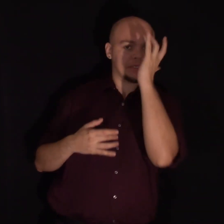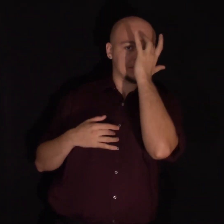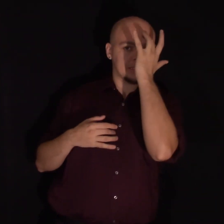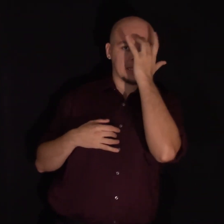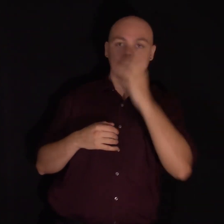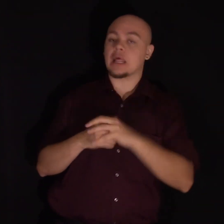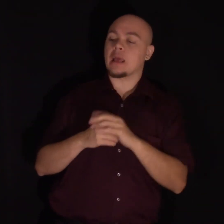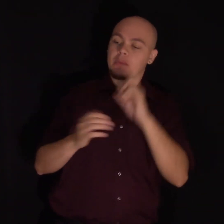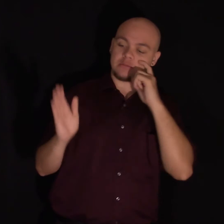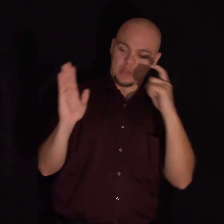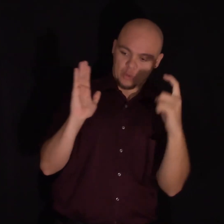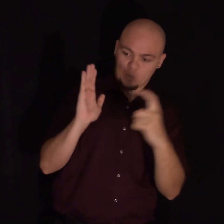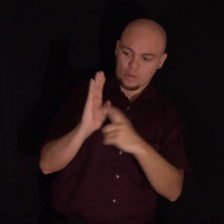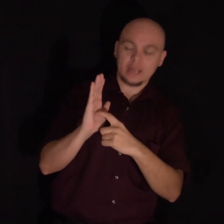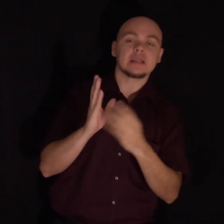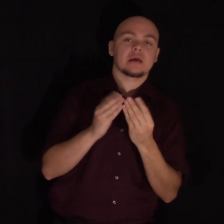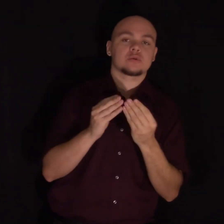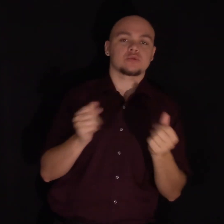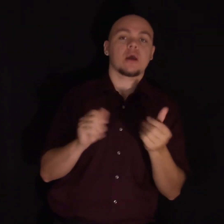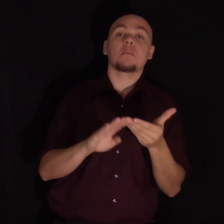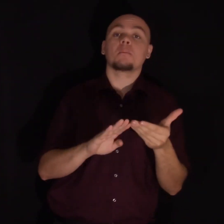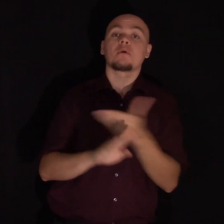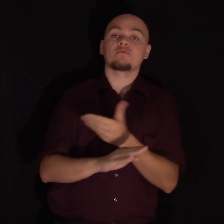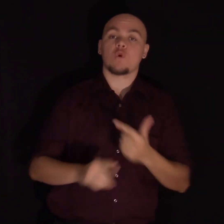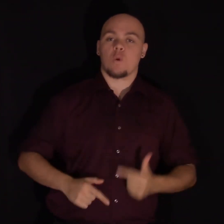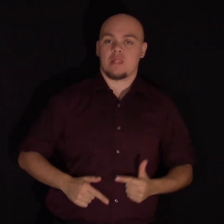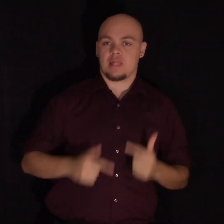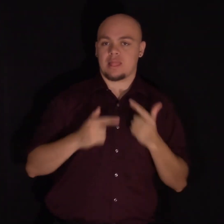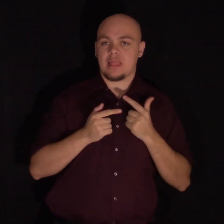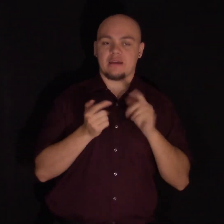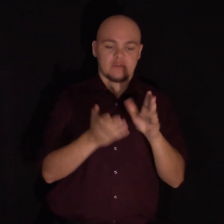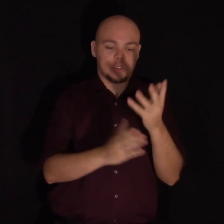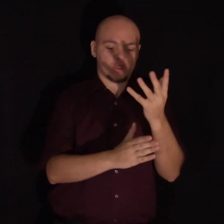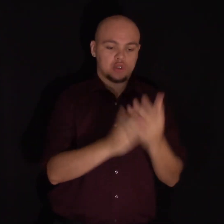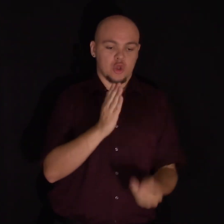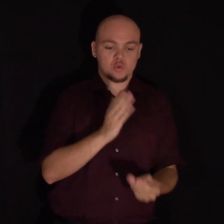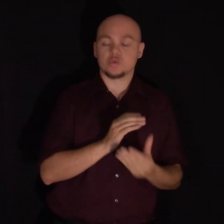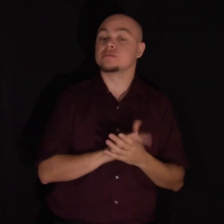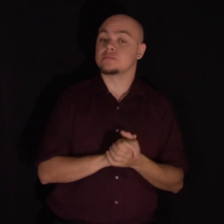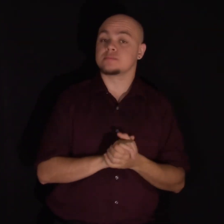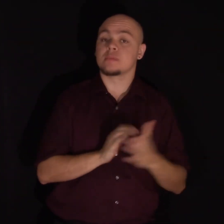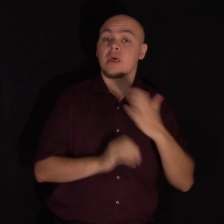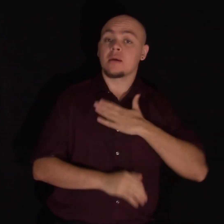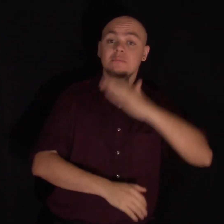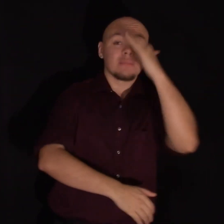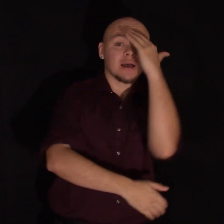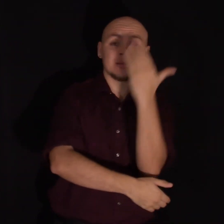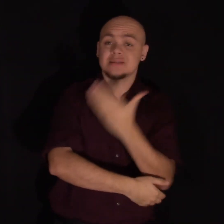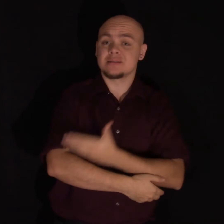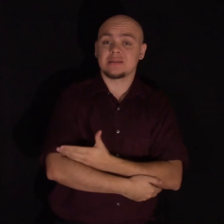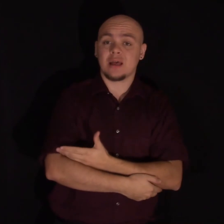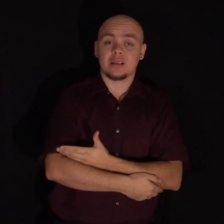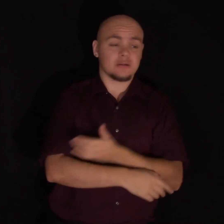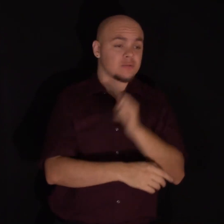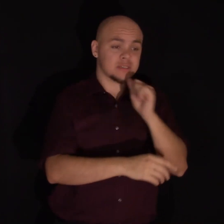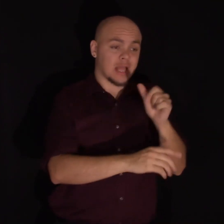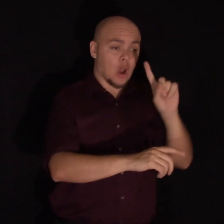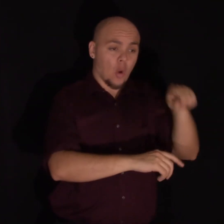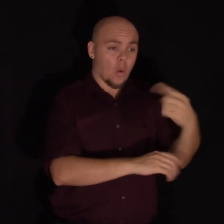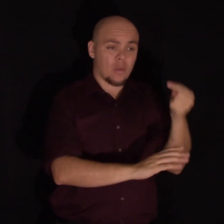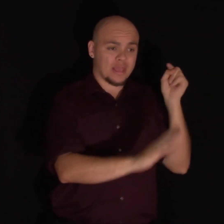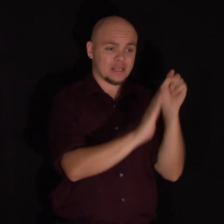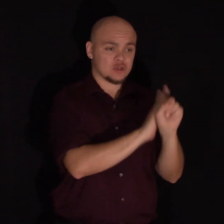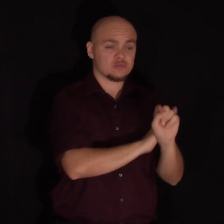treated before a life is lost. But my son's death was not purely a suicide.